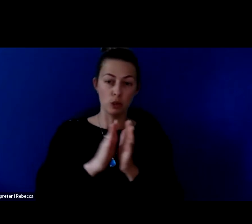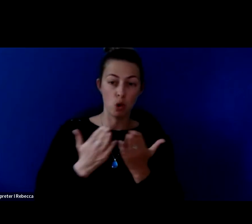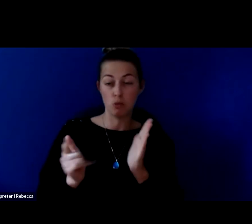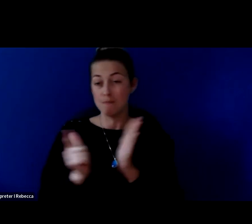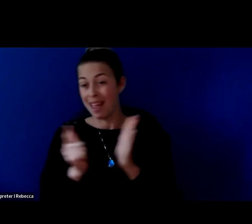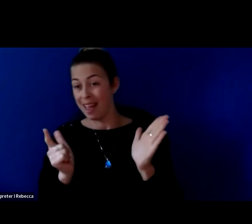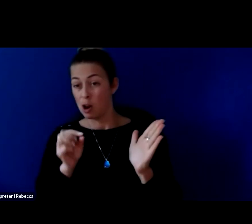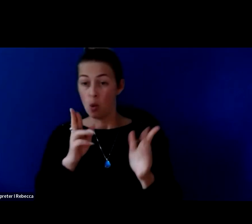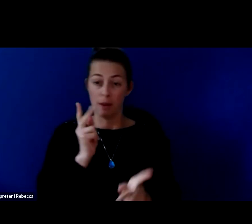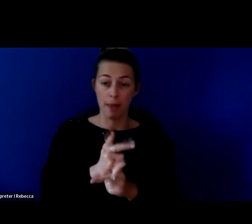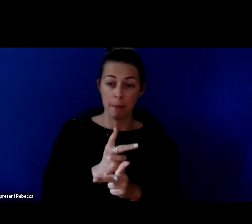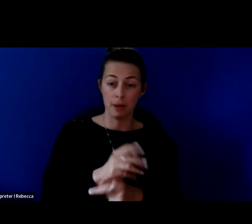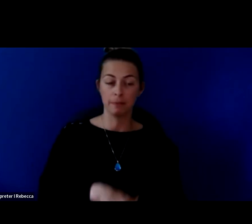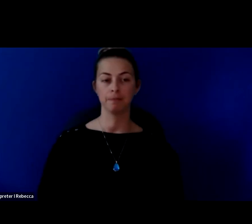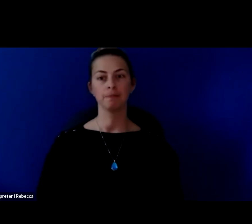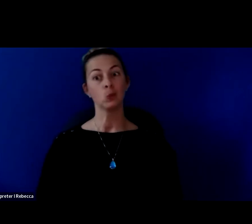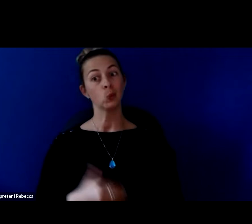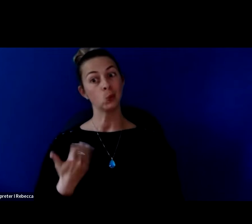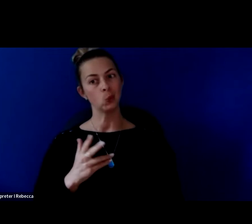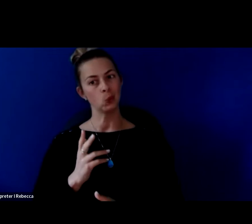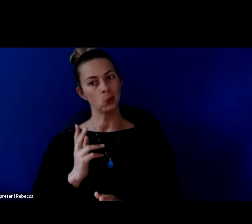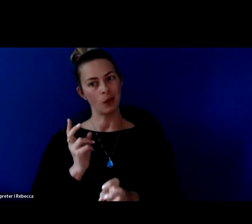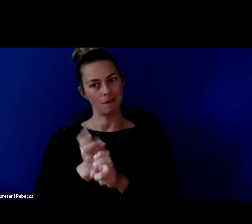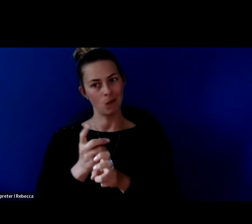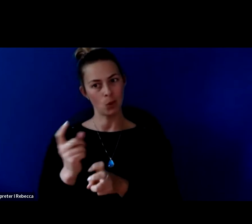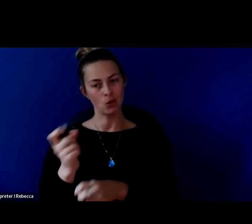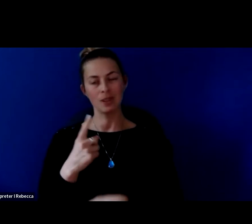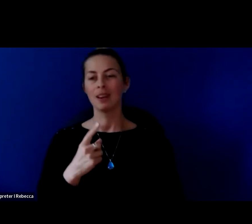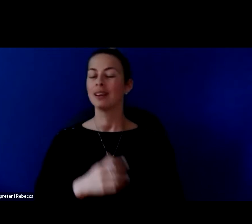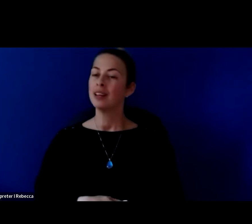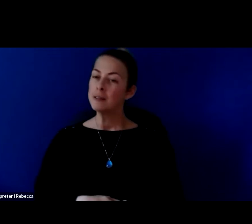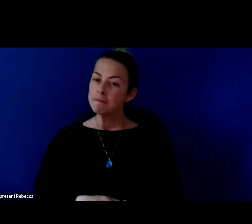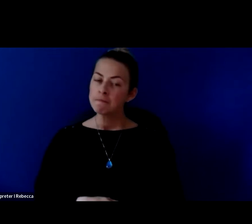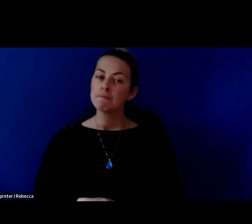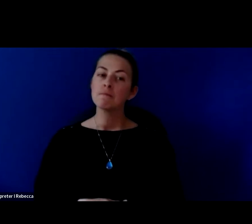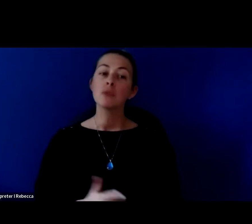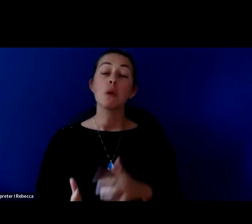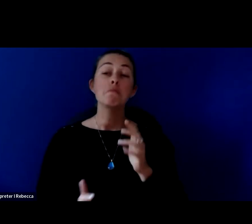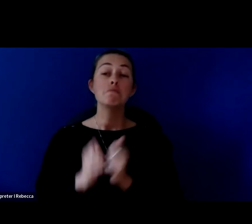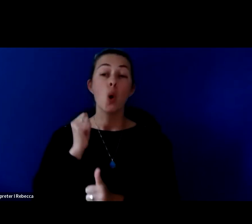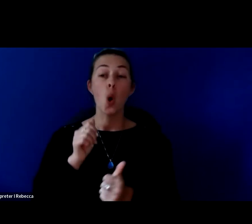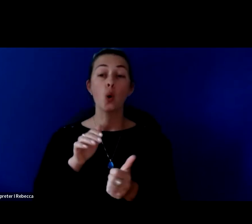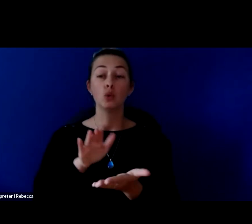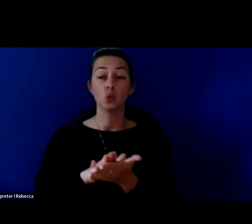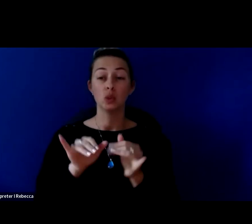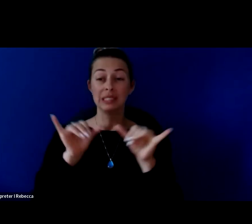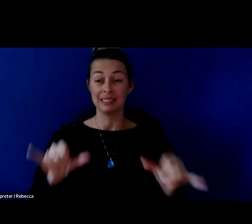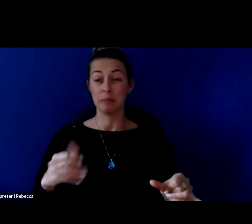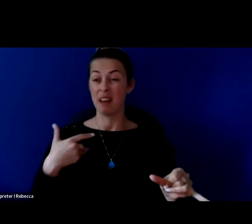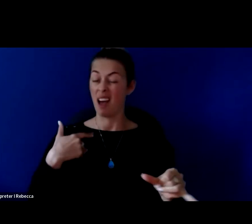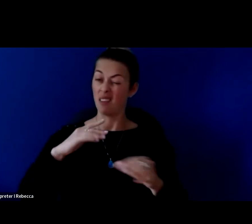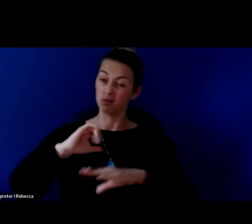Ooh, that's a tough one. In large part, as you might imagine, most school systems have a